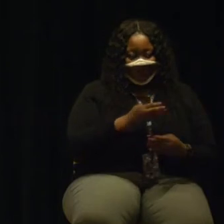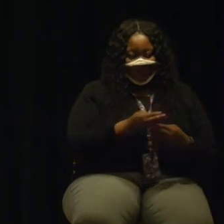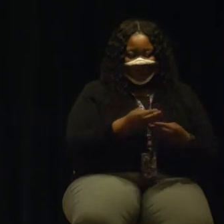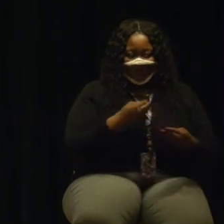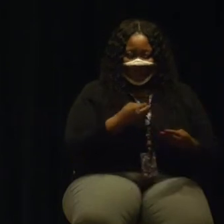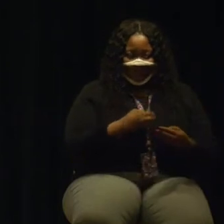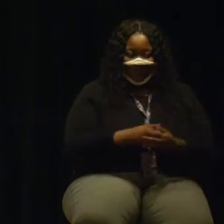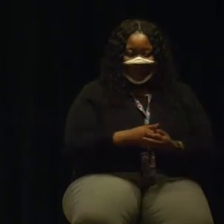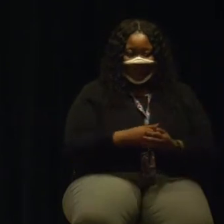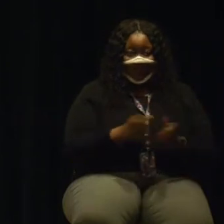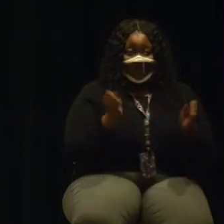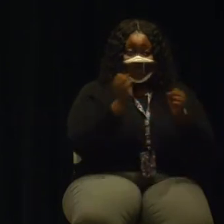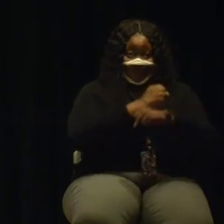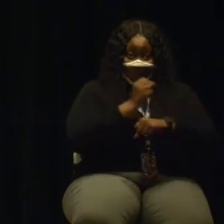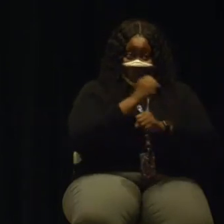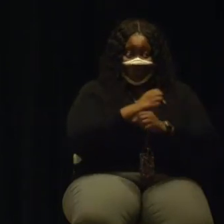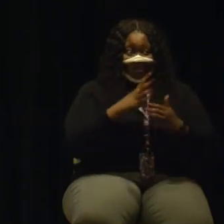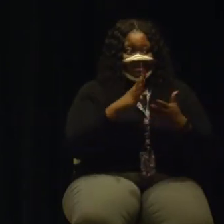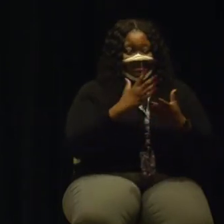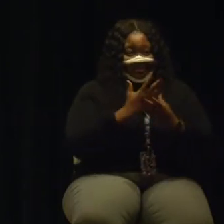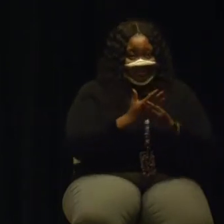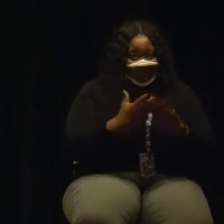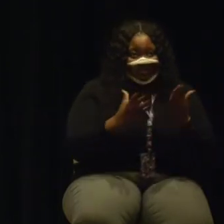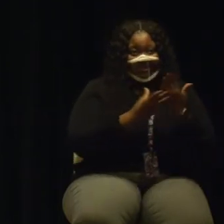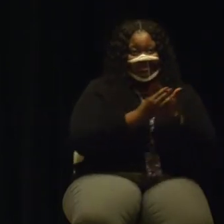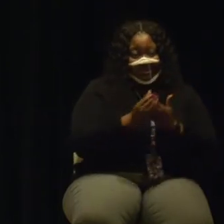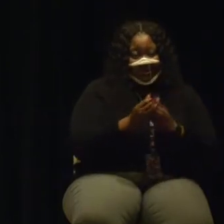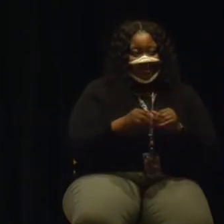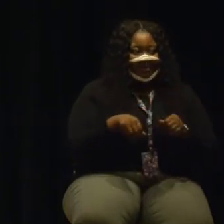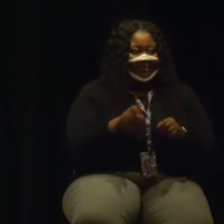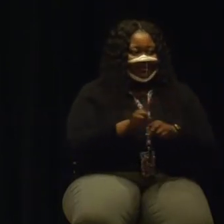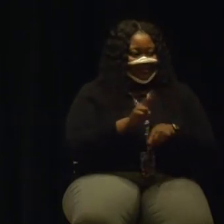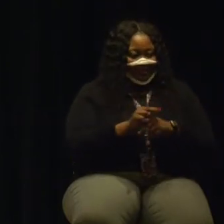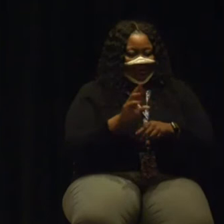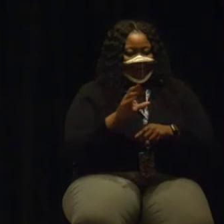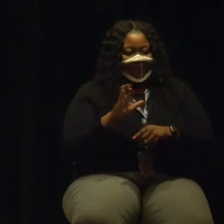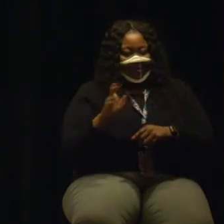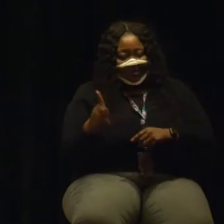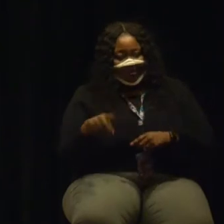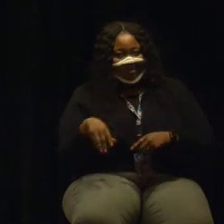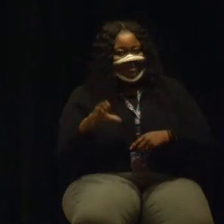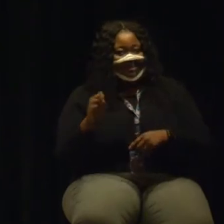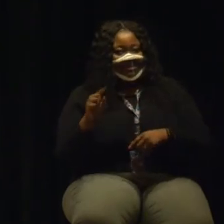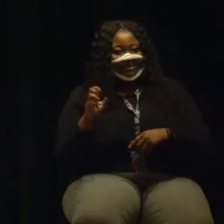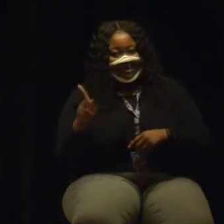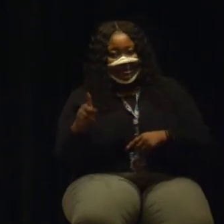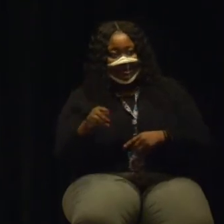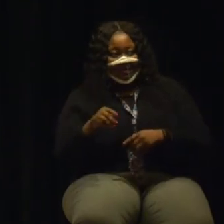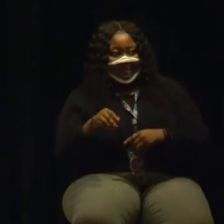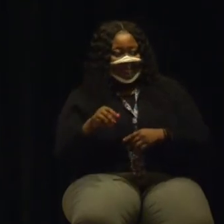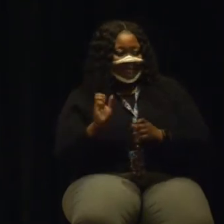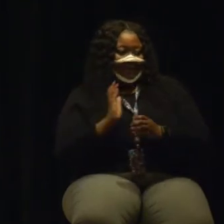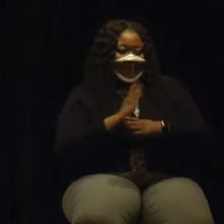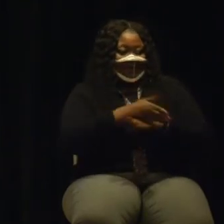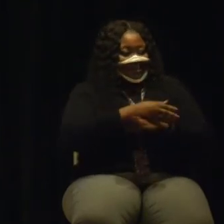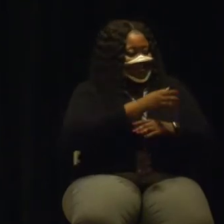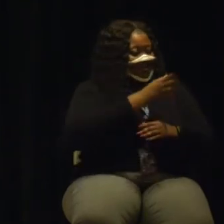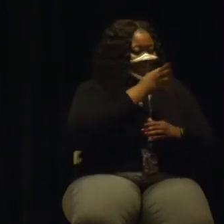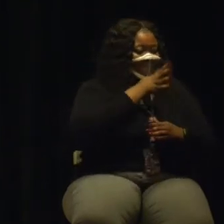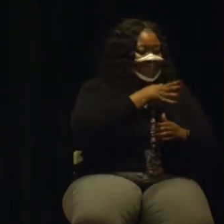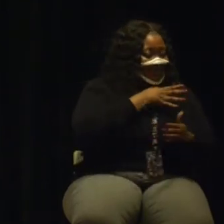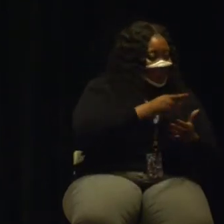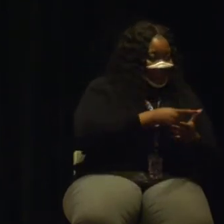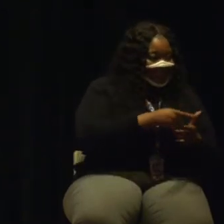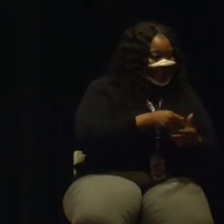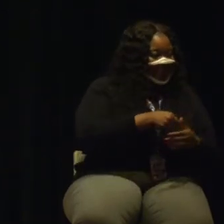They fought with their hands. They fought with rocks and sticks. They fought over pretty women. They fought over meat and who got to sit next to